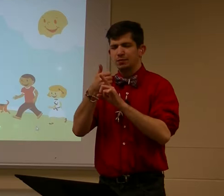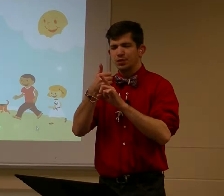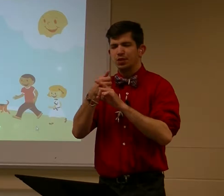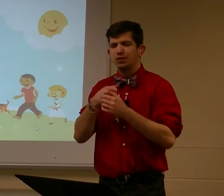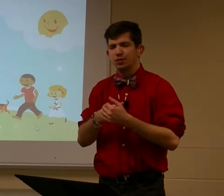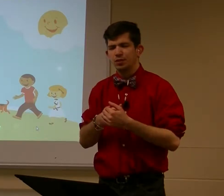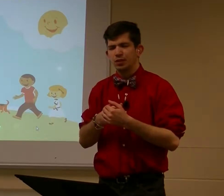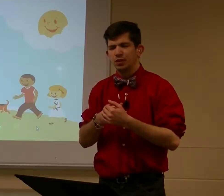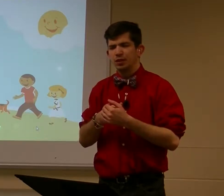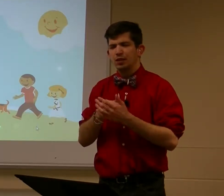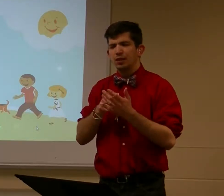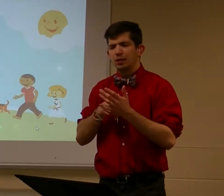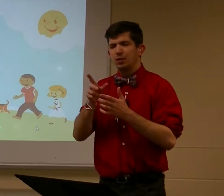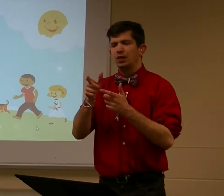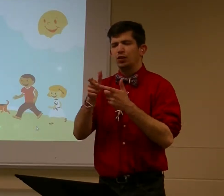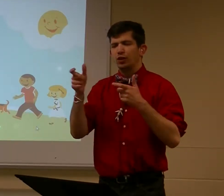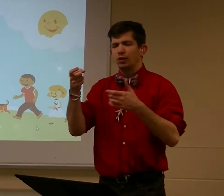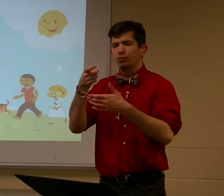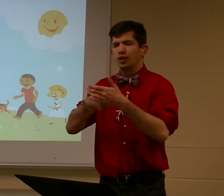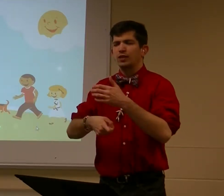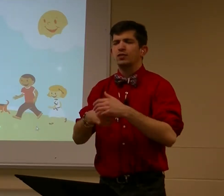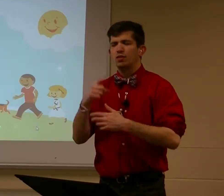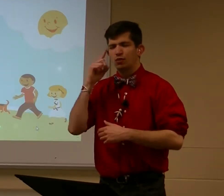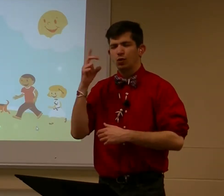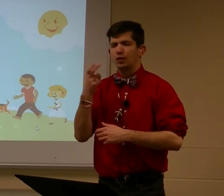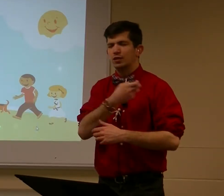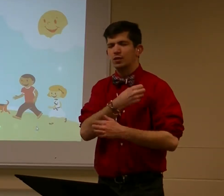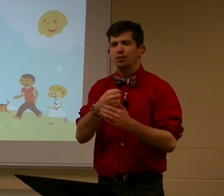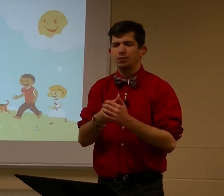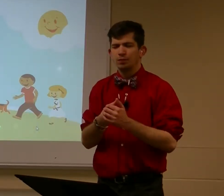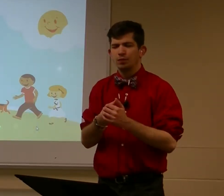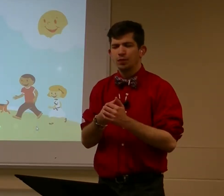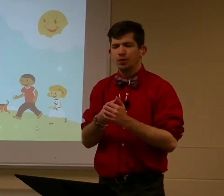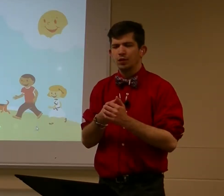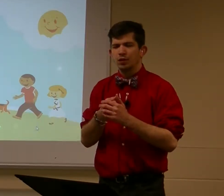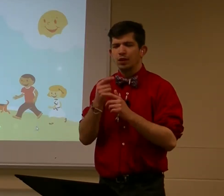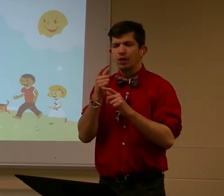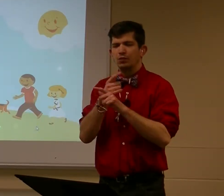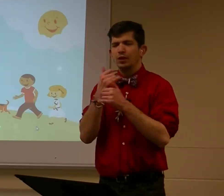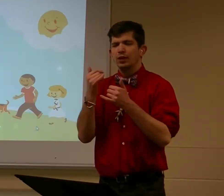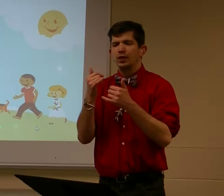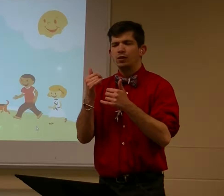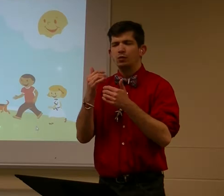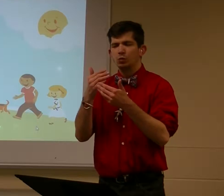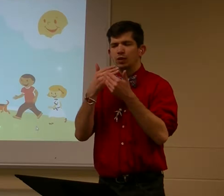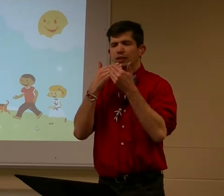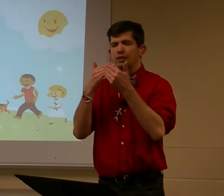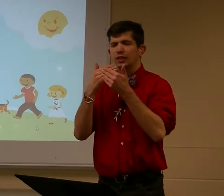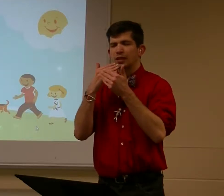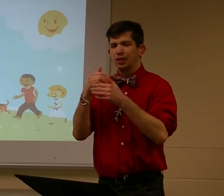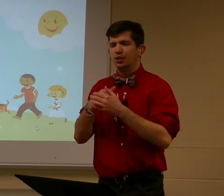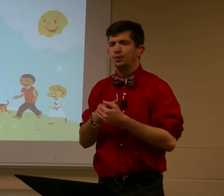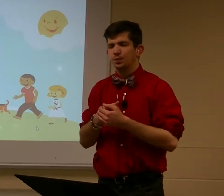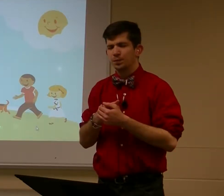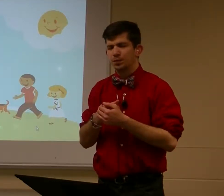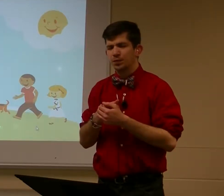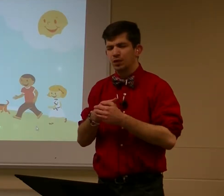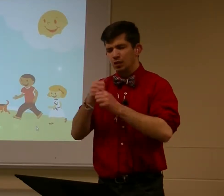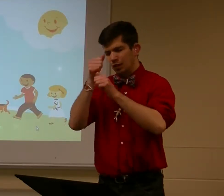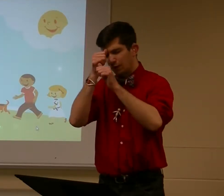himself. He paid a great price for us. And right now, we wanted to say thank you.